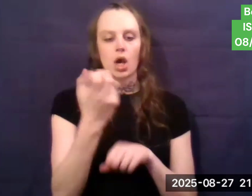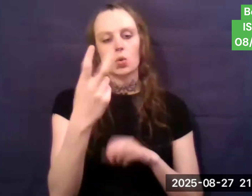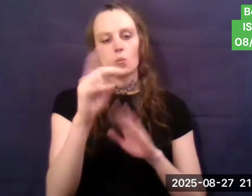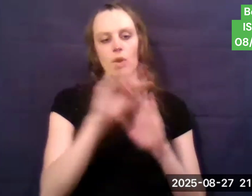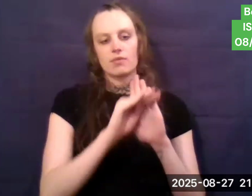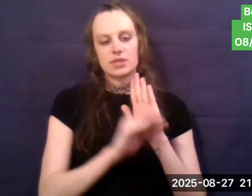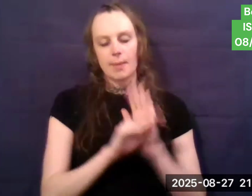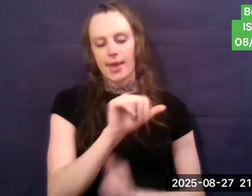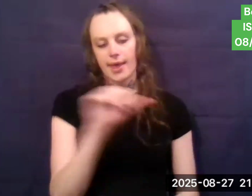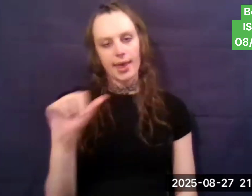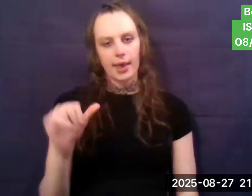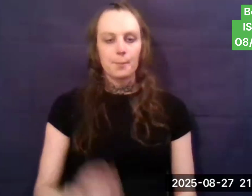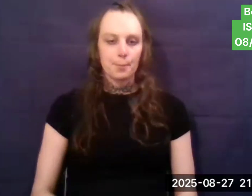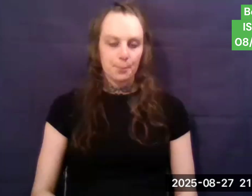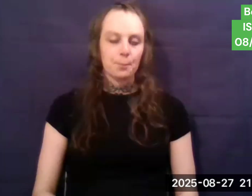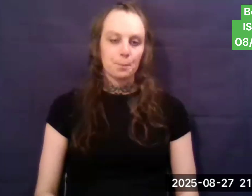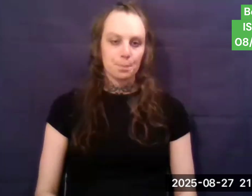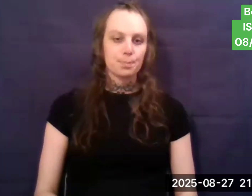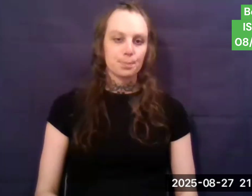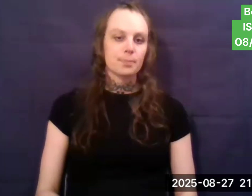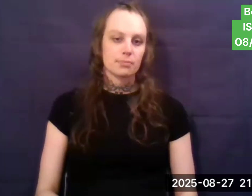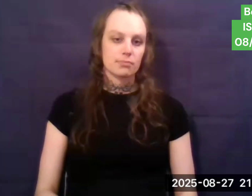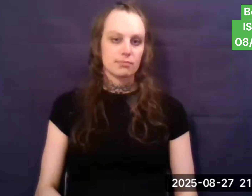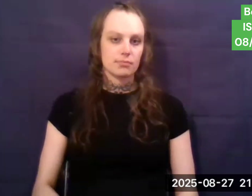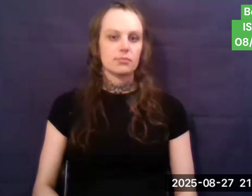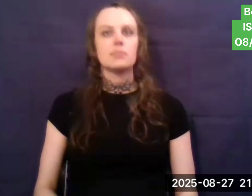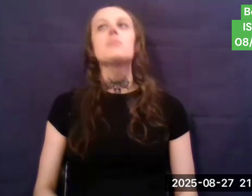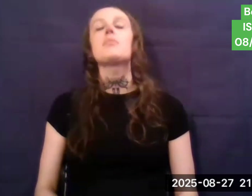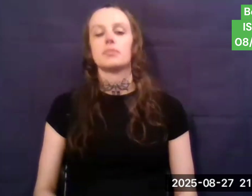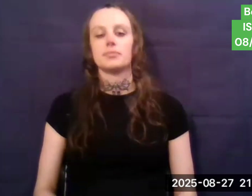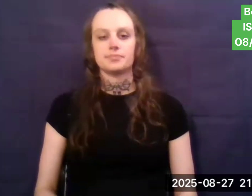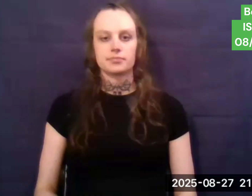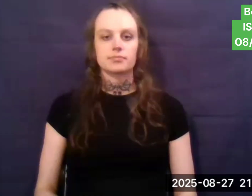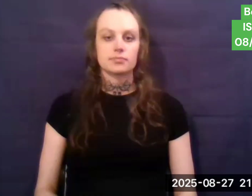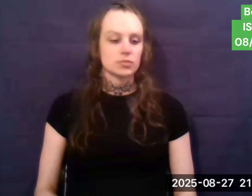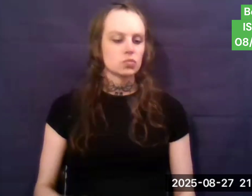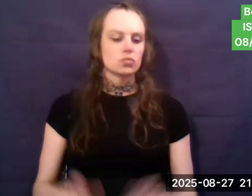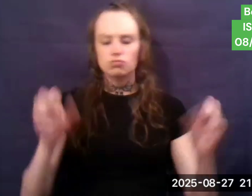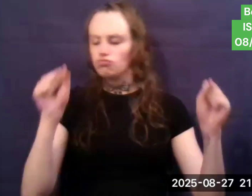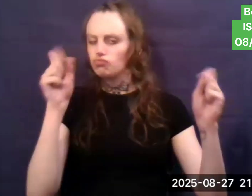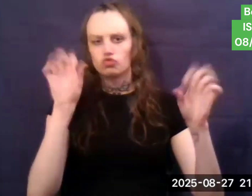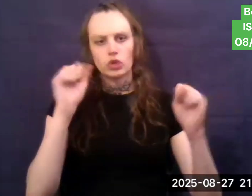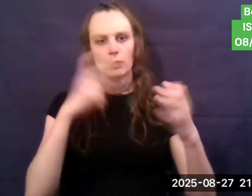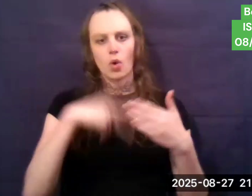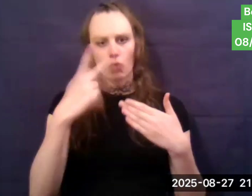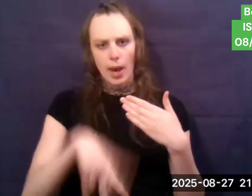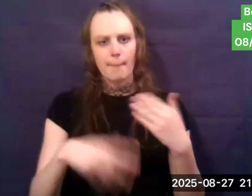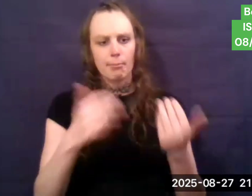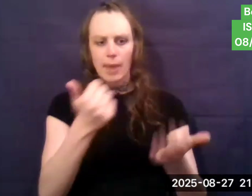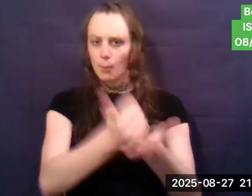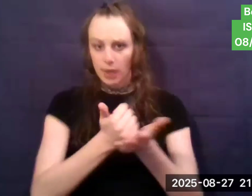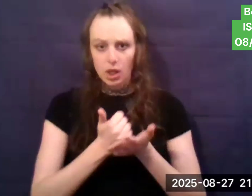And um, it's a wonderful program. It's helped me with all of my